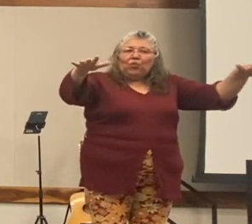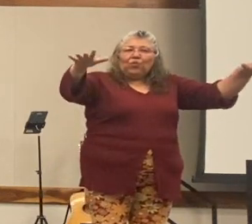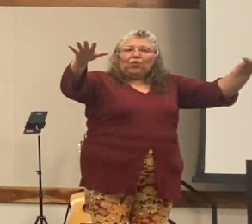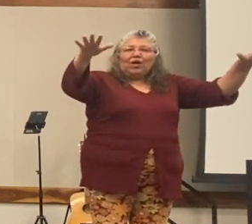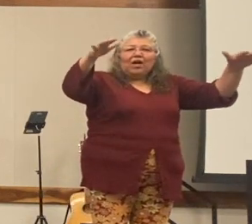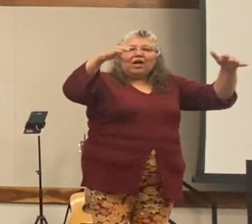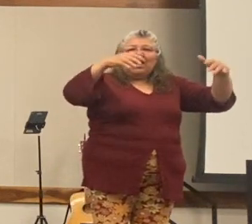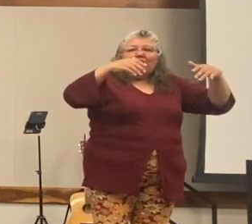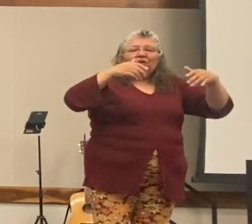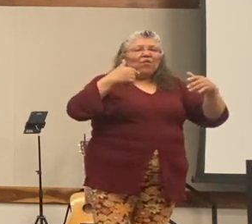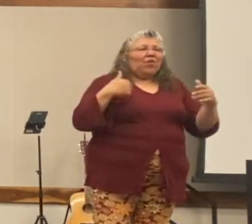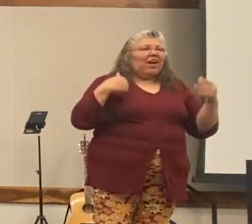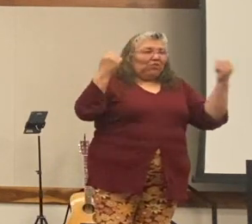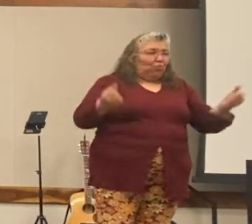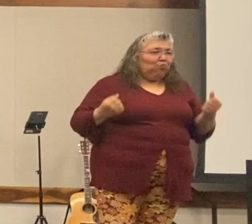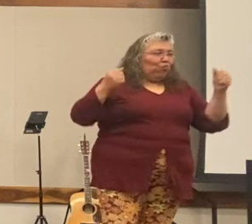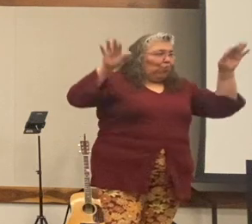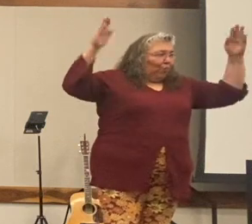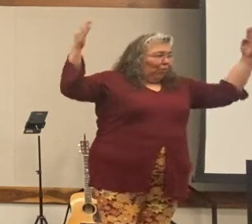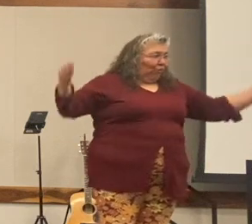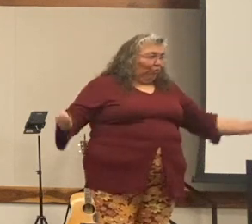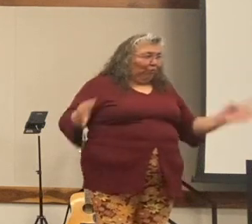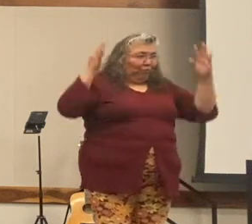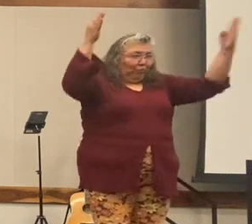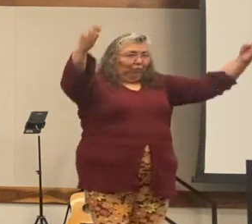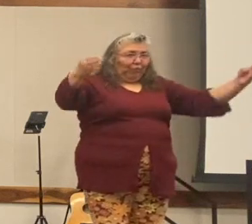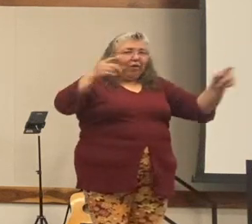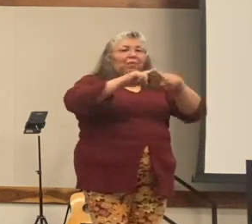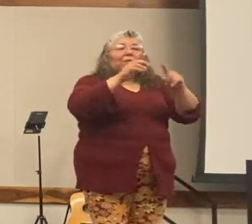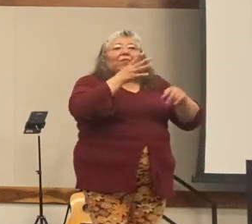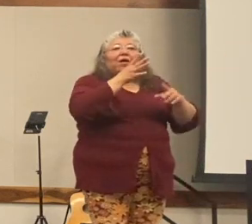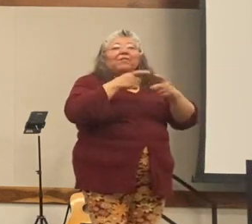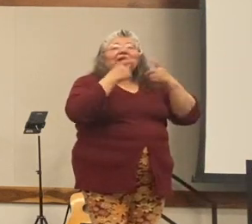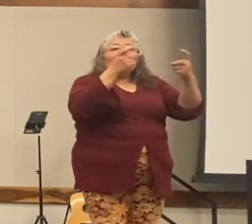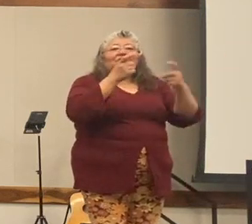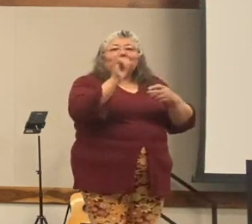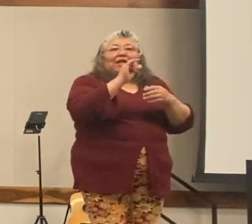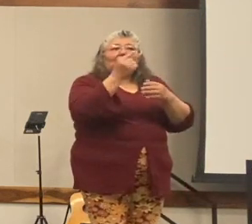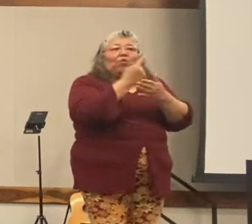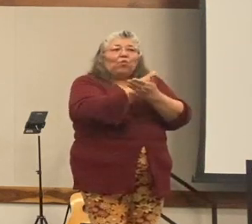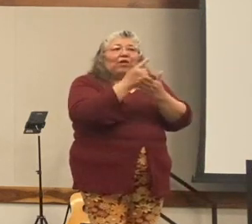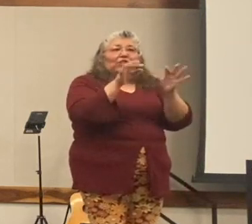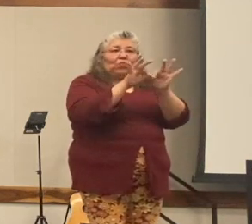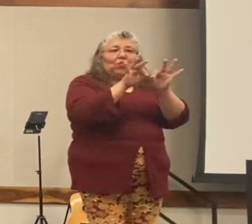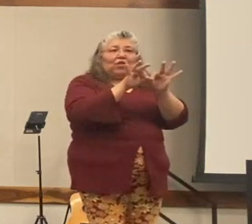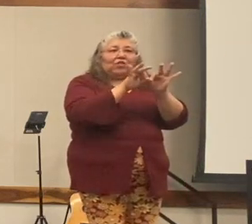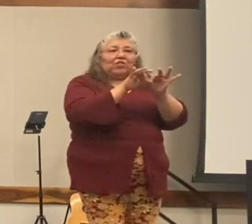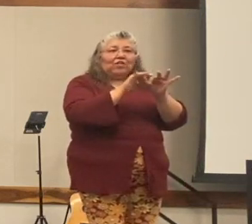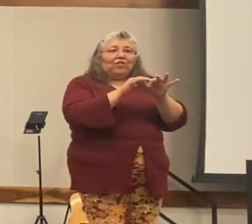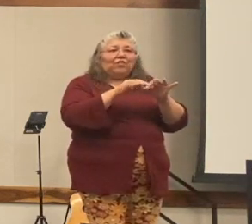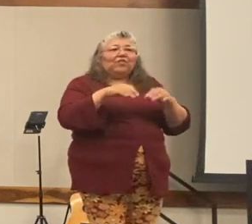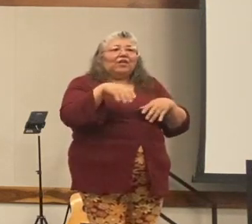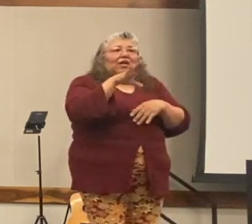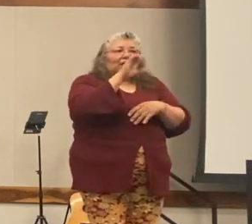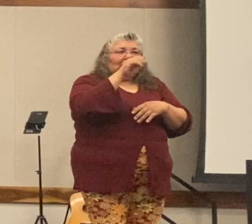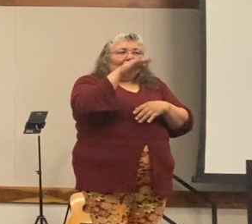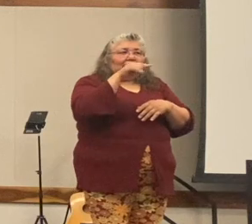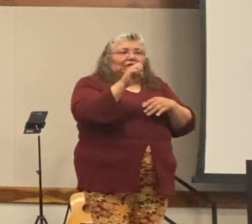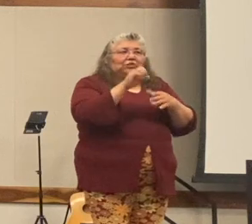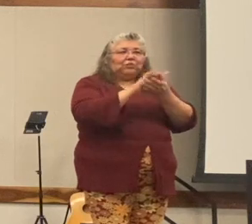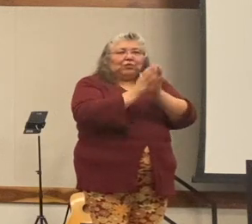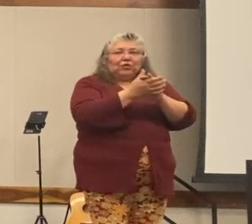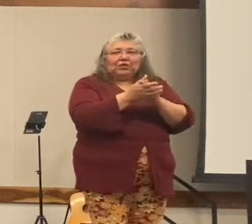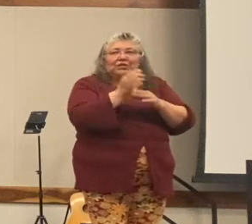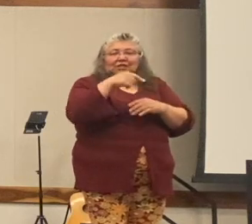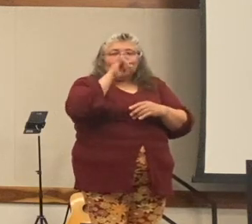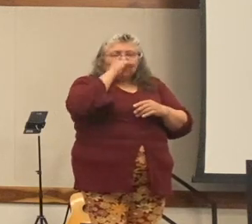we had to roll windows down. It was horrible. But his mom gave him like a week's worth of cabbage burgers. Right? So here's this kid